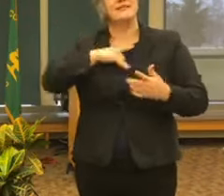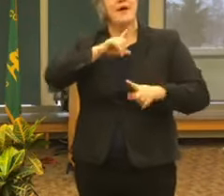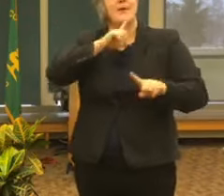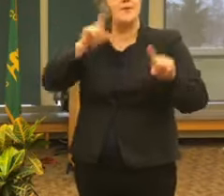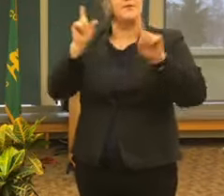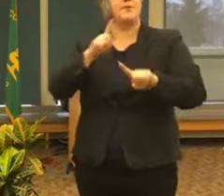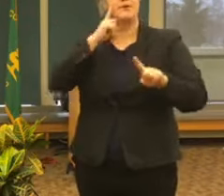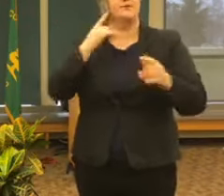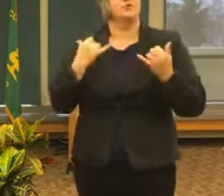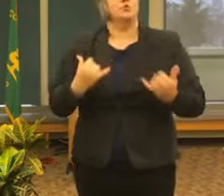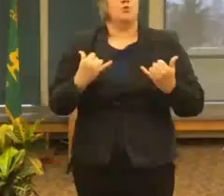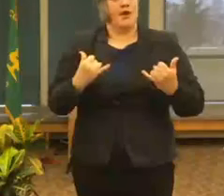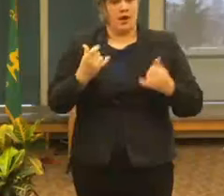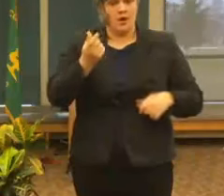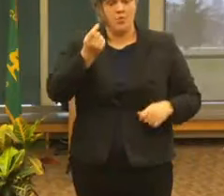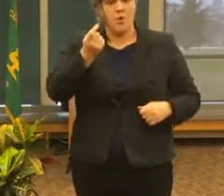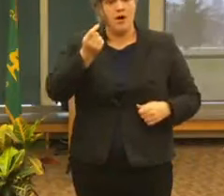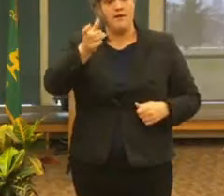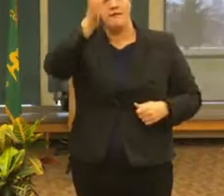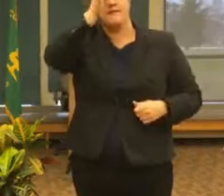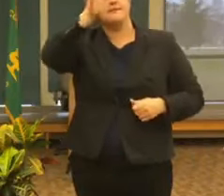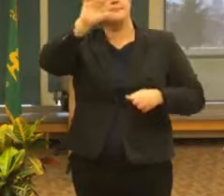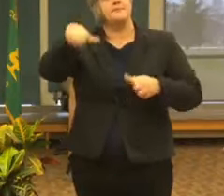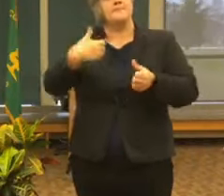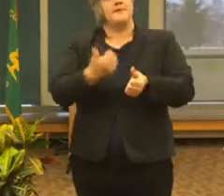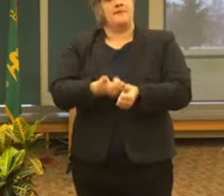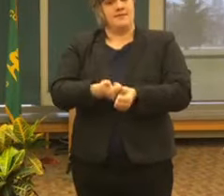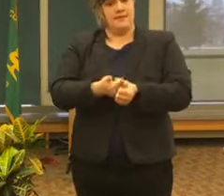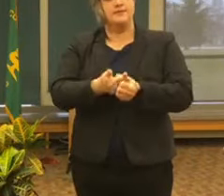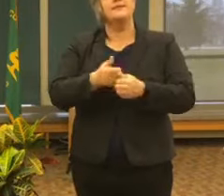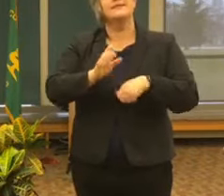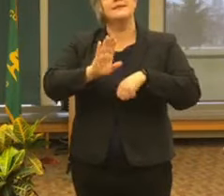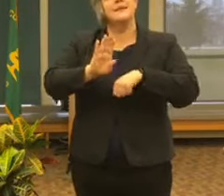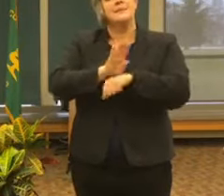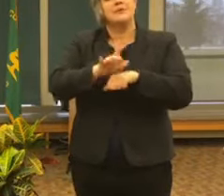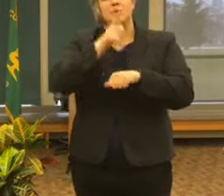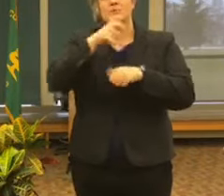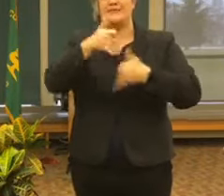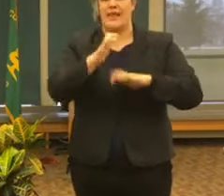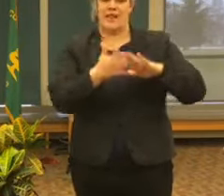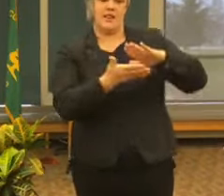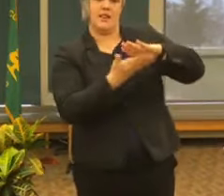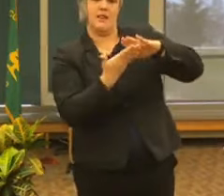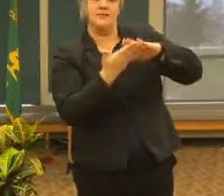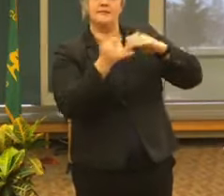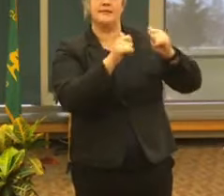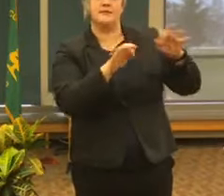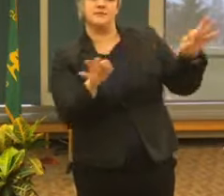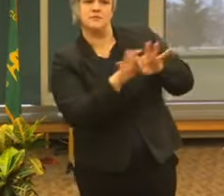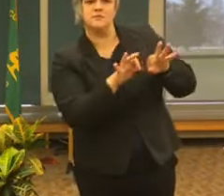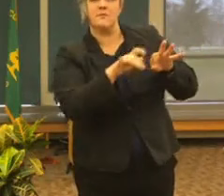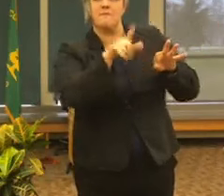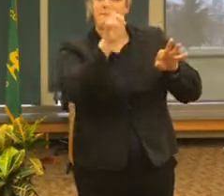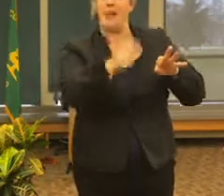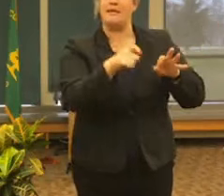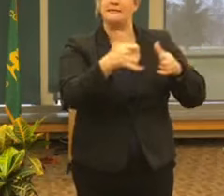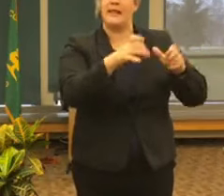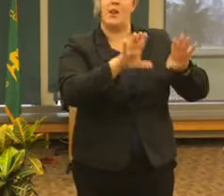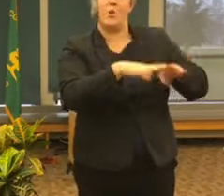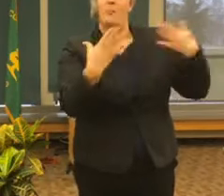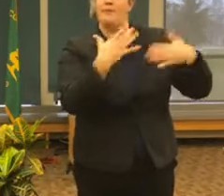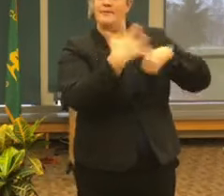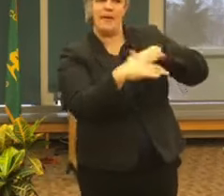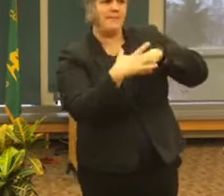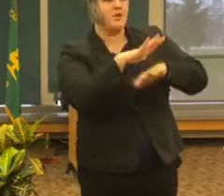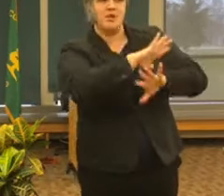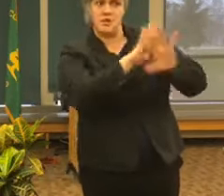in place today. The idea is that businesses that remain open because they're considered essential services, we're